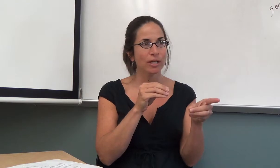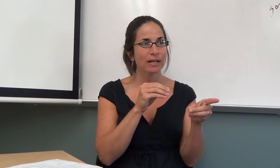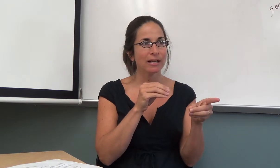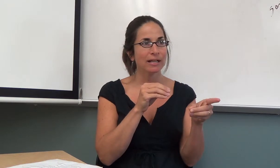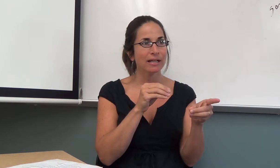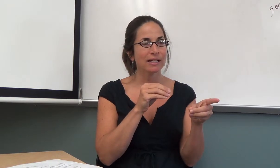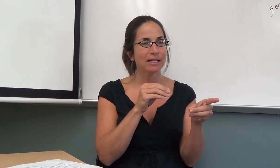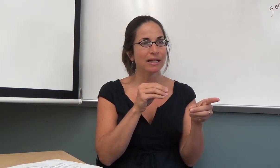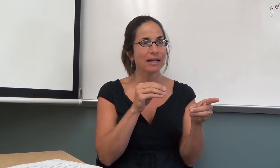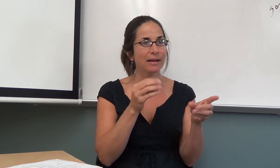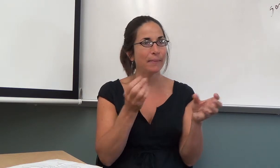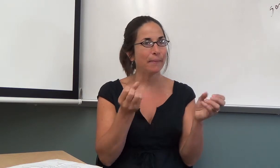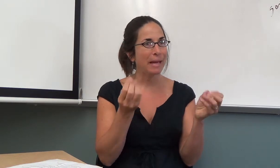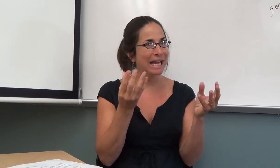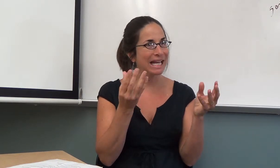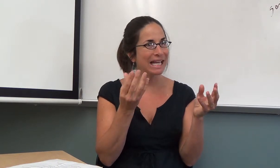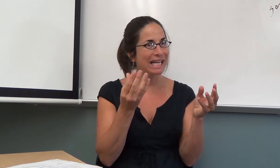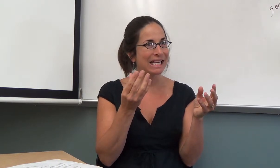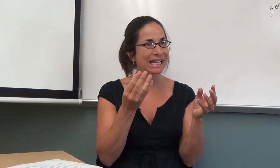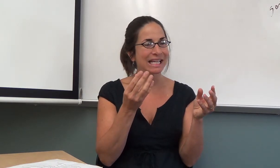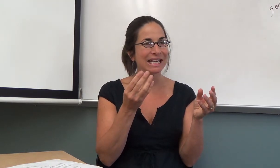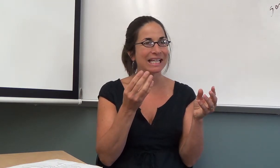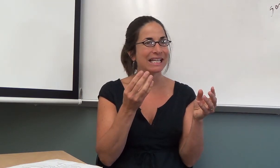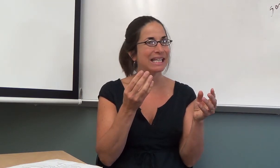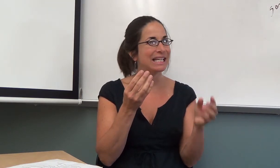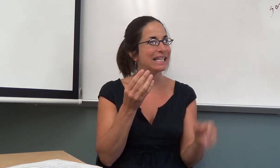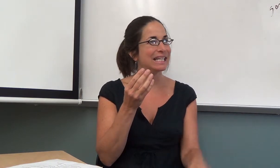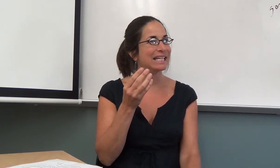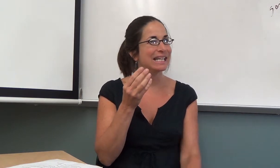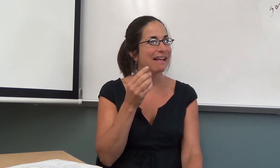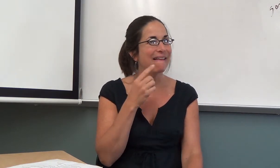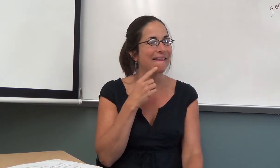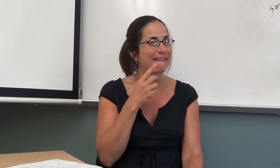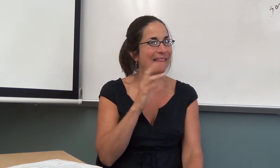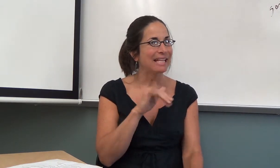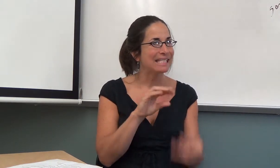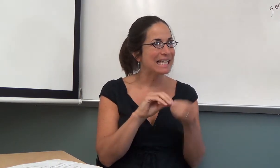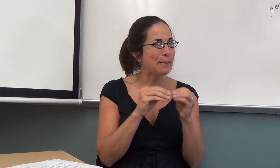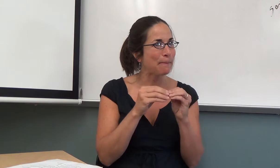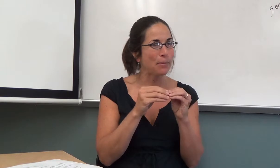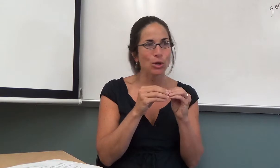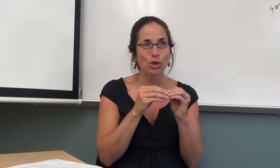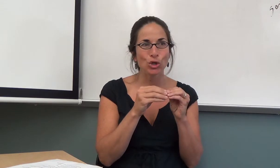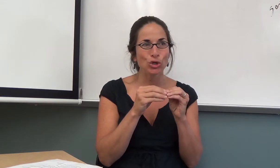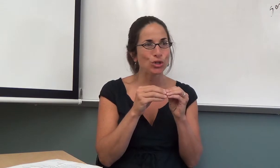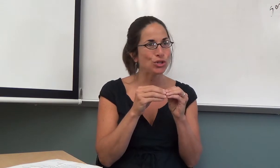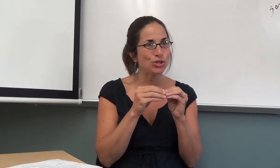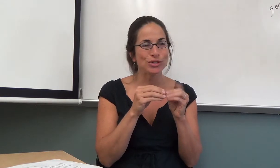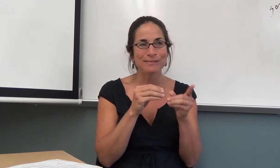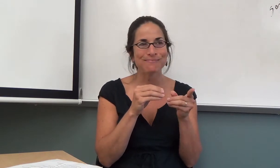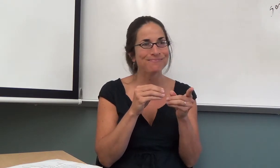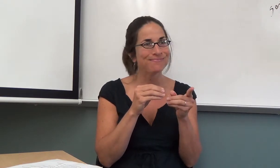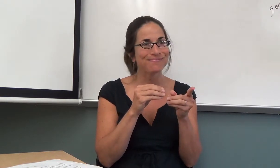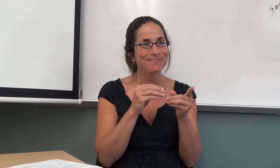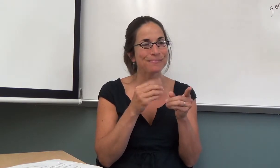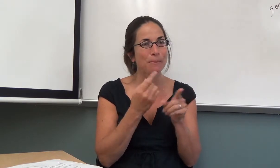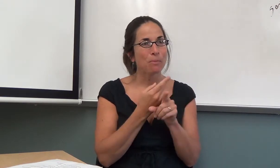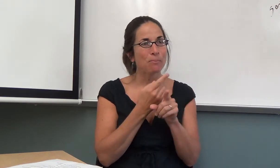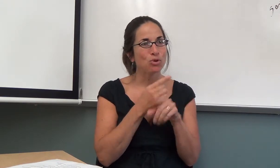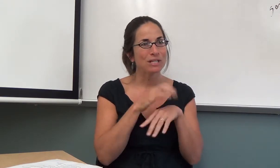it? Isn't it? We're not going to say ain't. Remember, we're going to stick to English, good English here, proper English. Okay, so